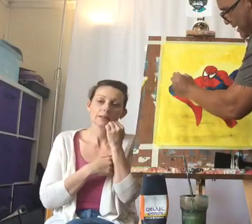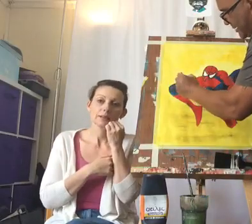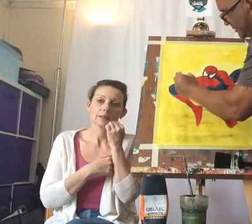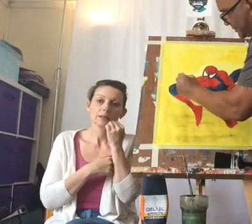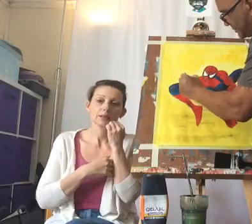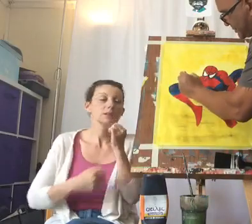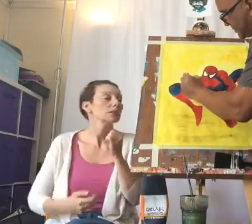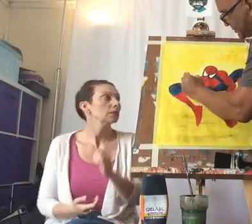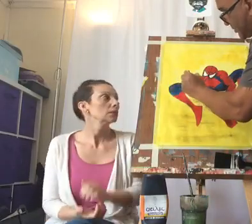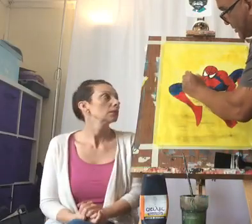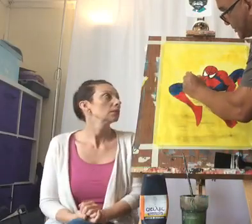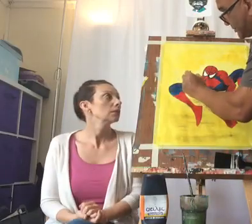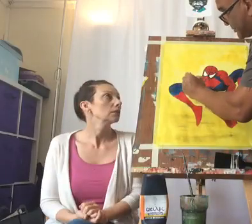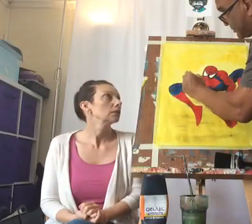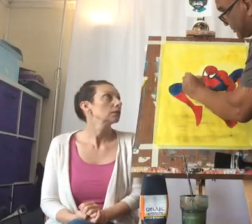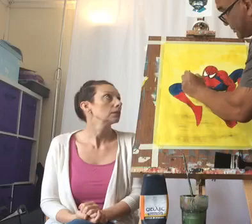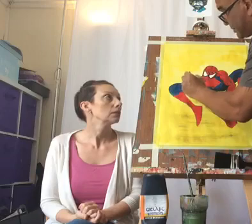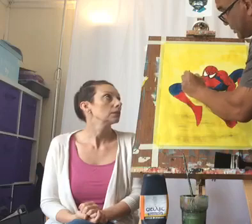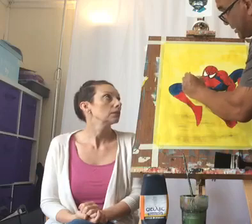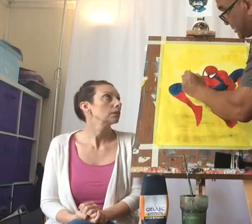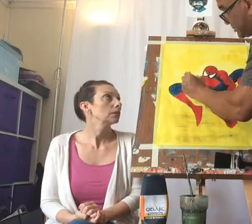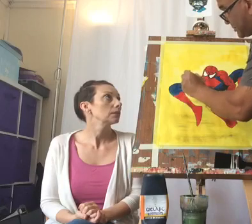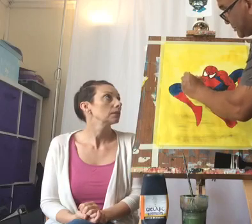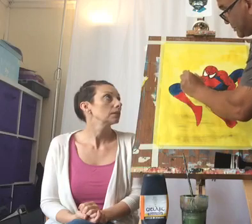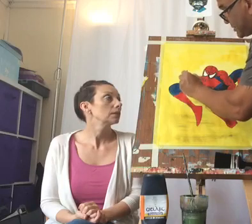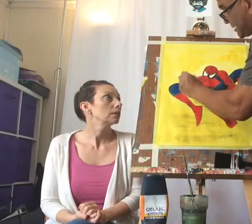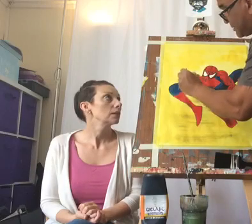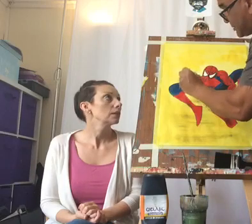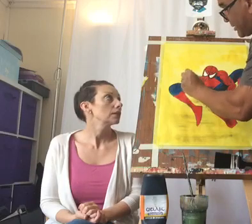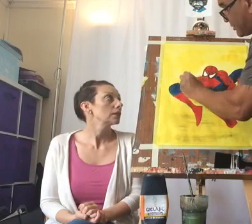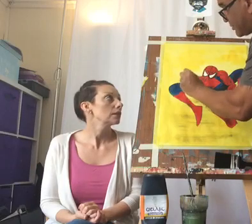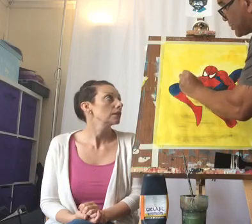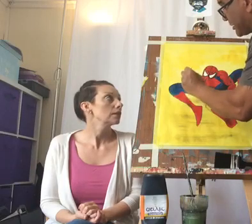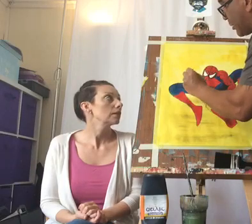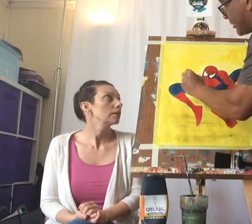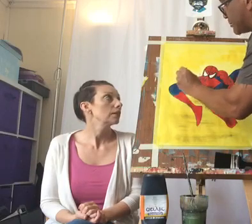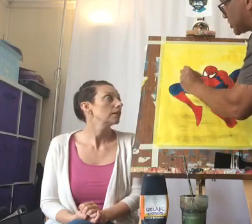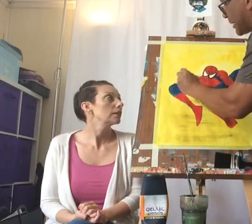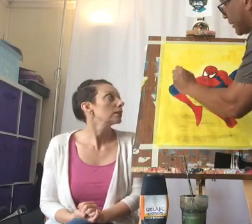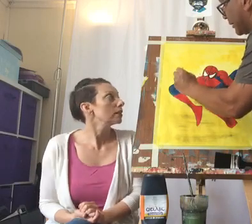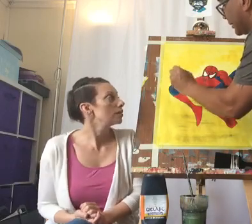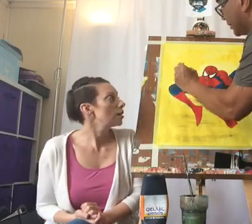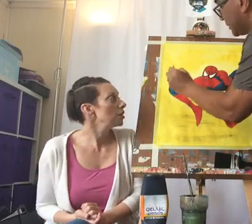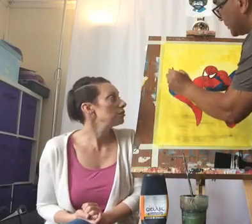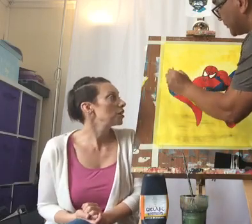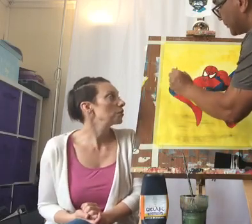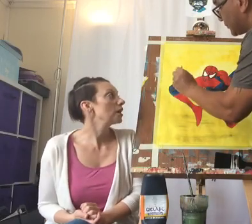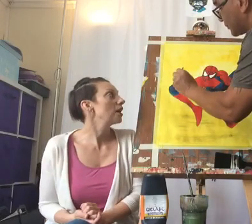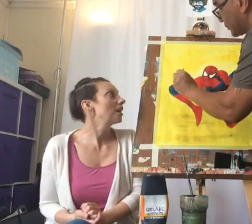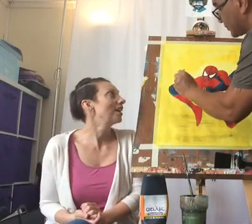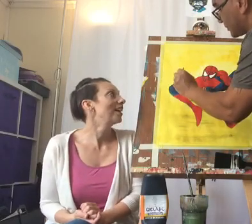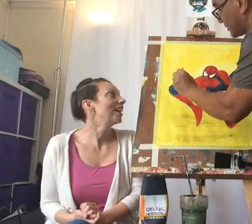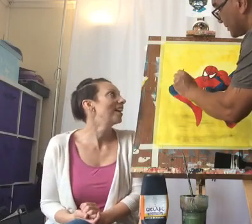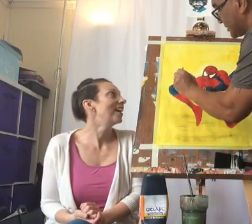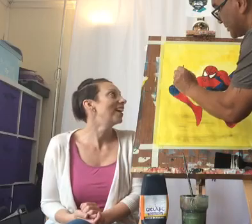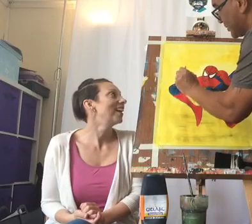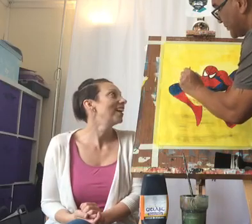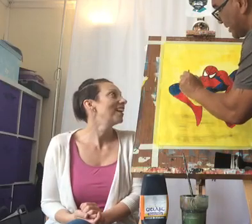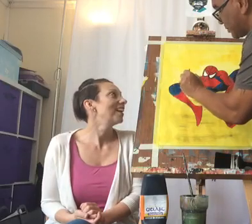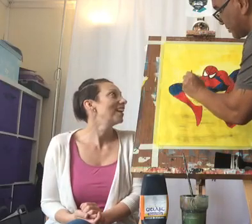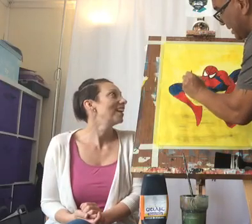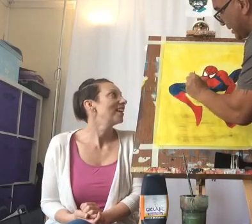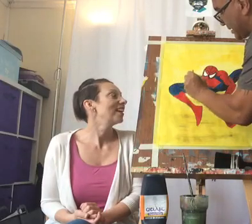black, sorry, I'm talking in, I'm talking like William Shatner. But when you've done all that,